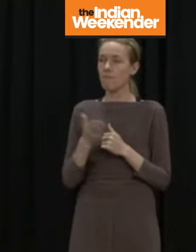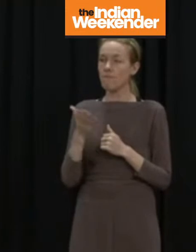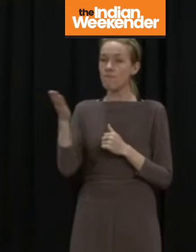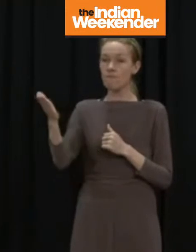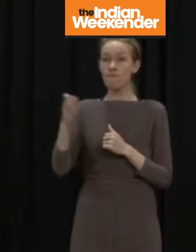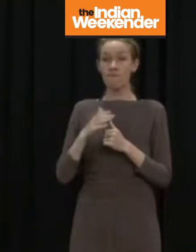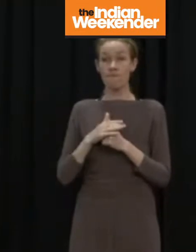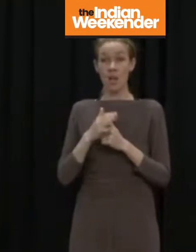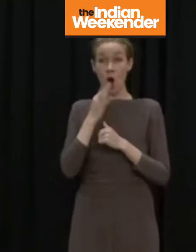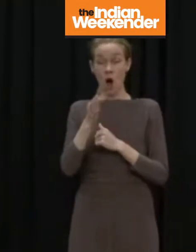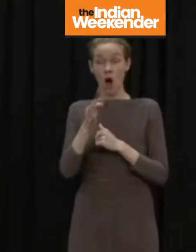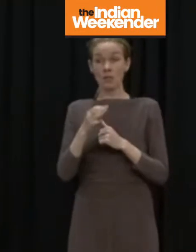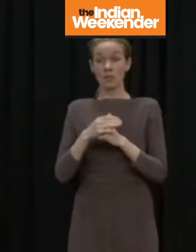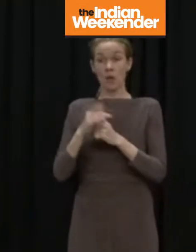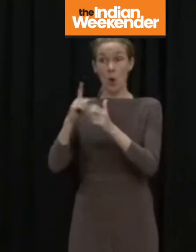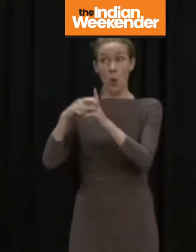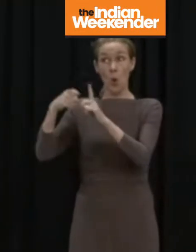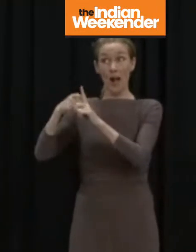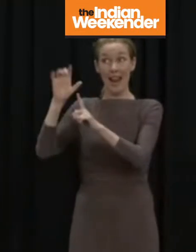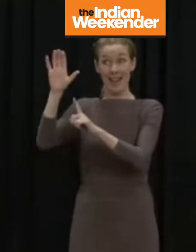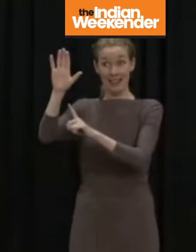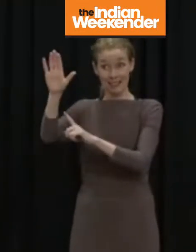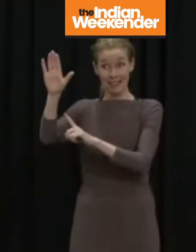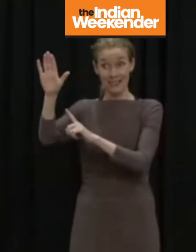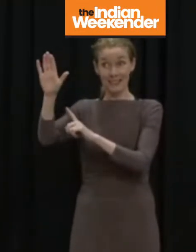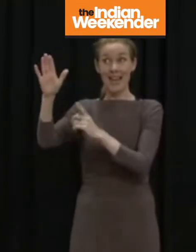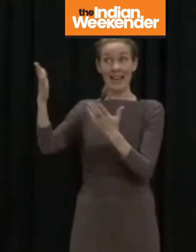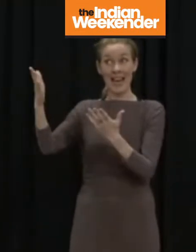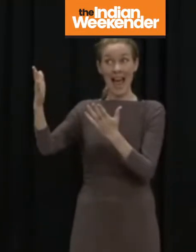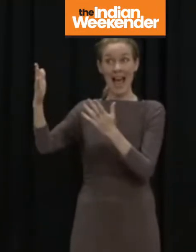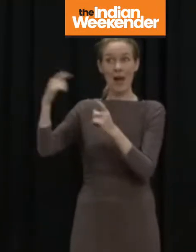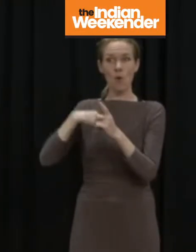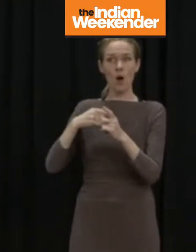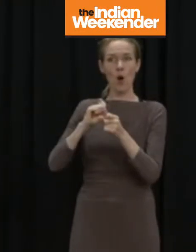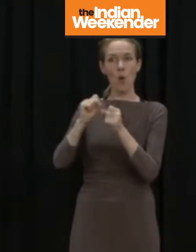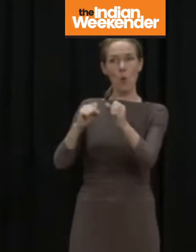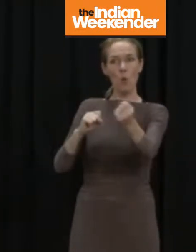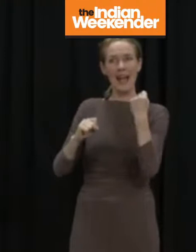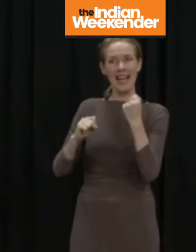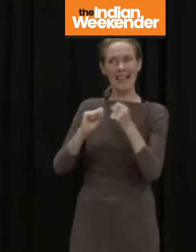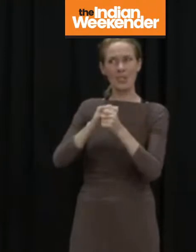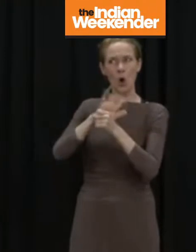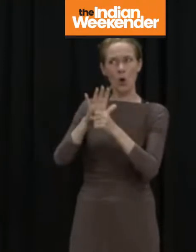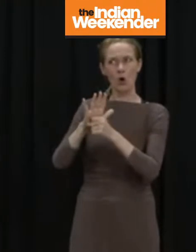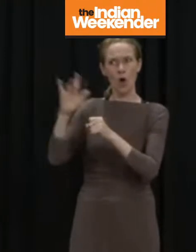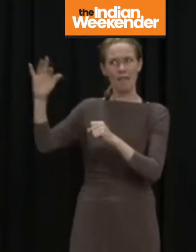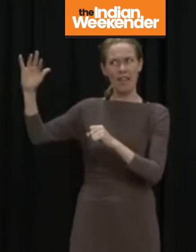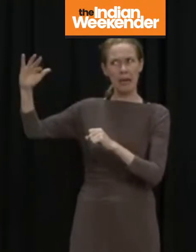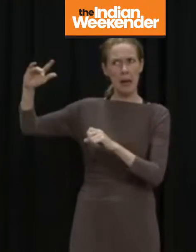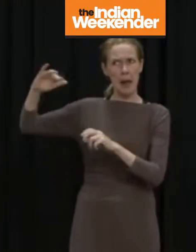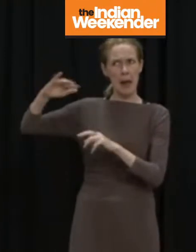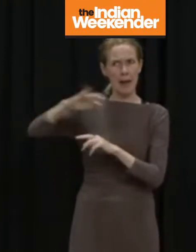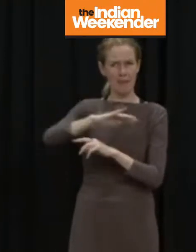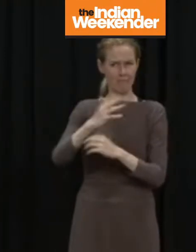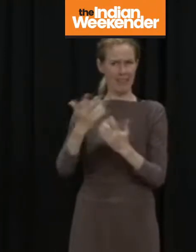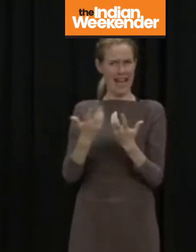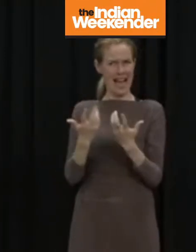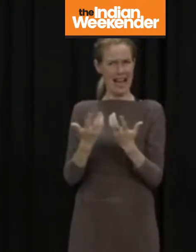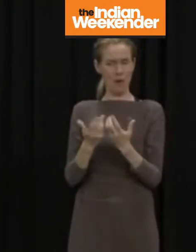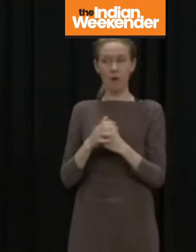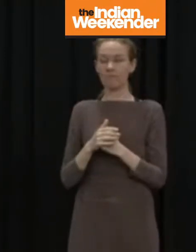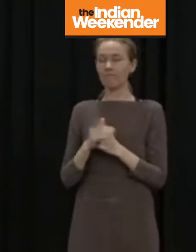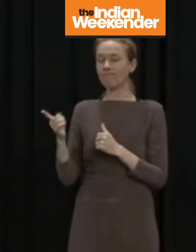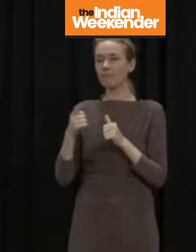Waikato? What I have, I don't. What I do know, and the feedback that I've had, is that it was a